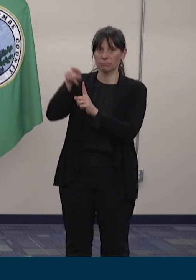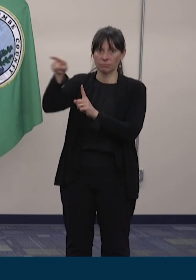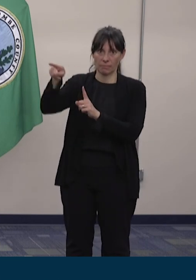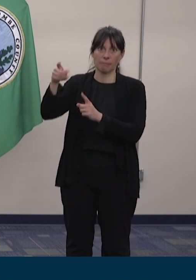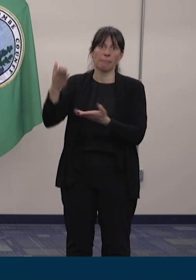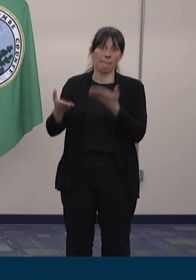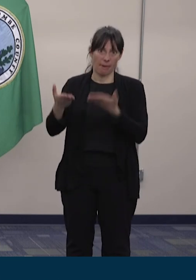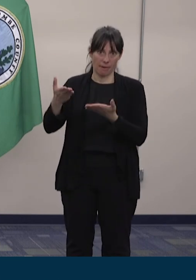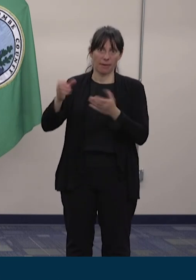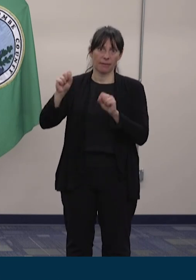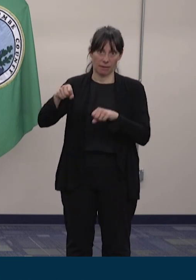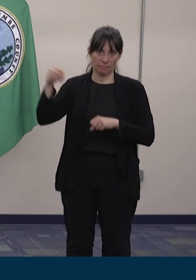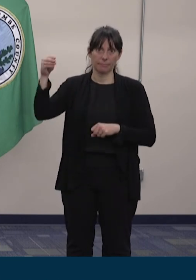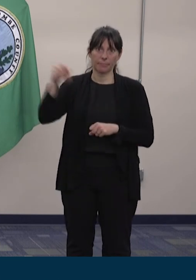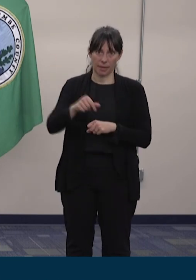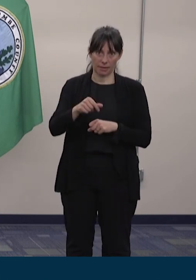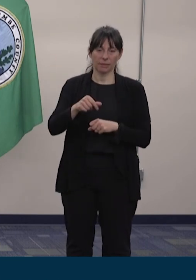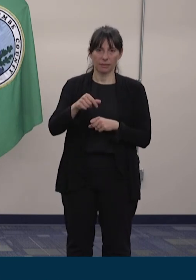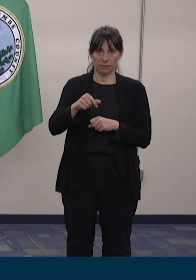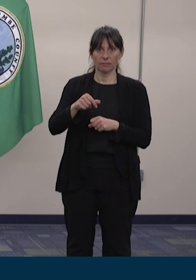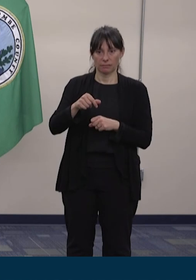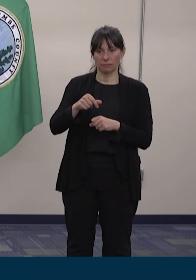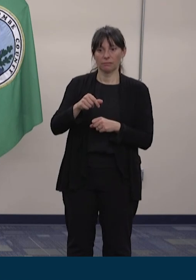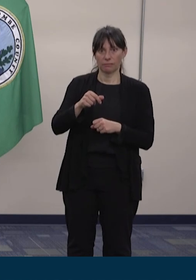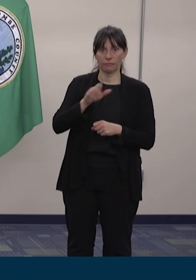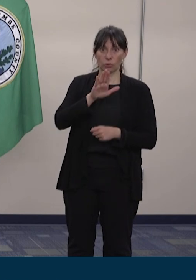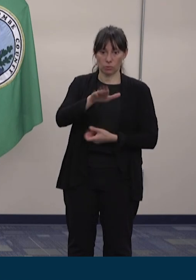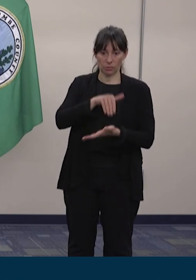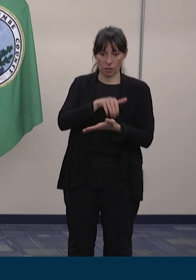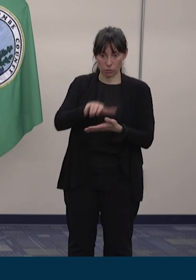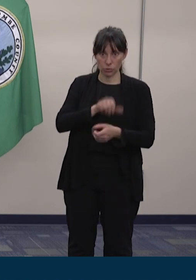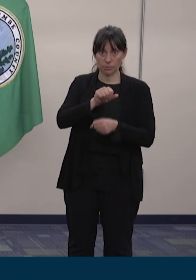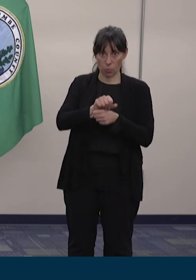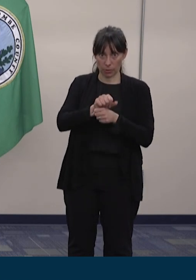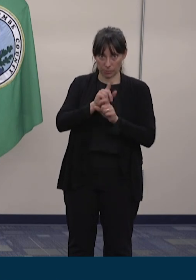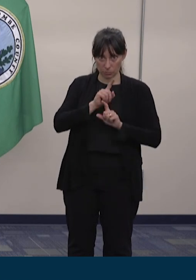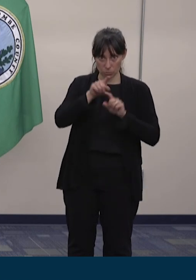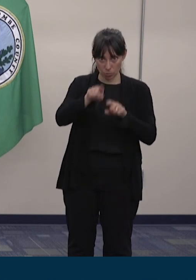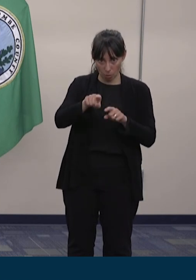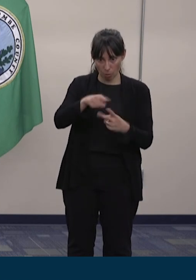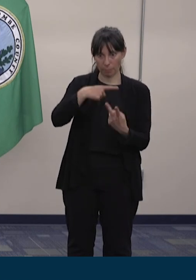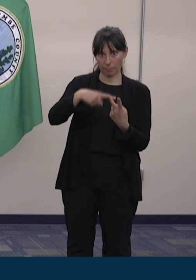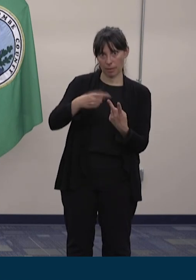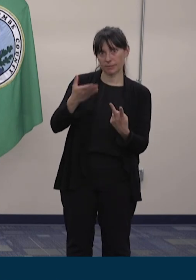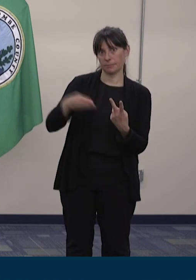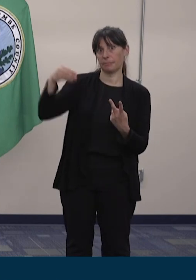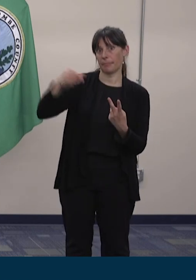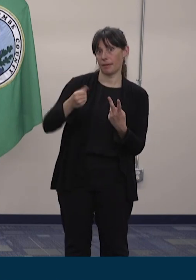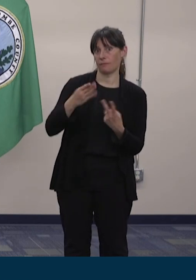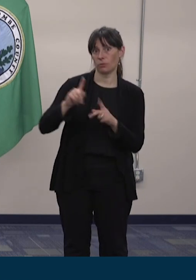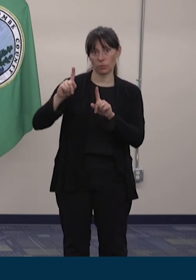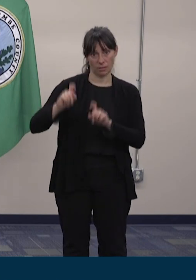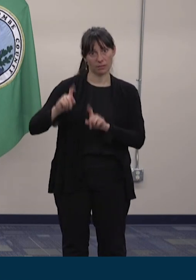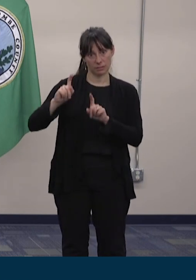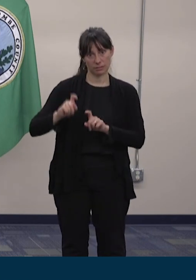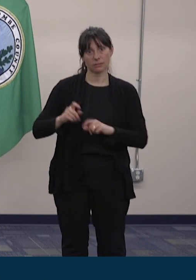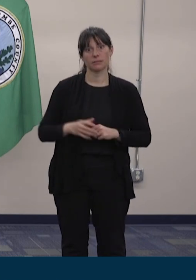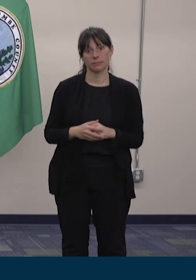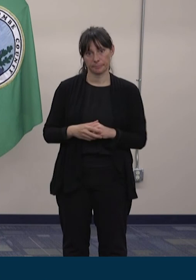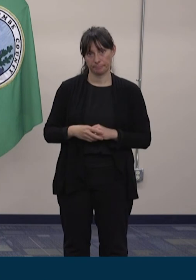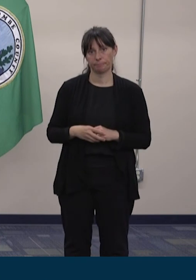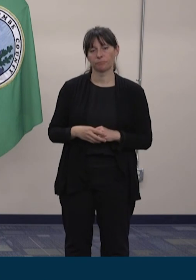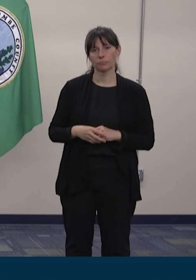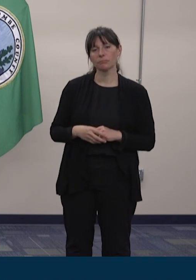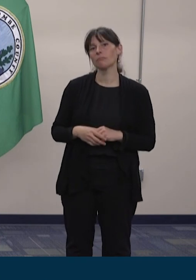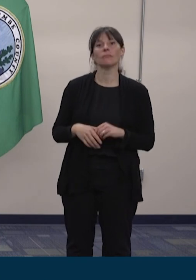usar and para testing comprar for COVID-19. para este cargo. And some of the providers that I mentioned above Y offer como